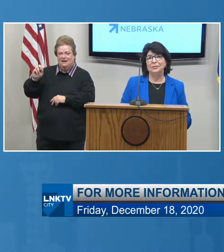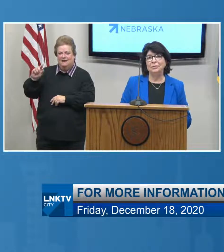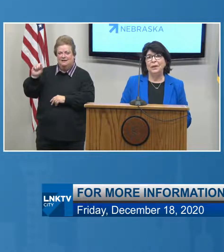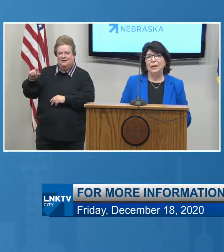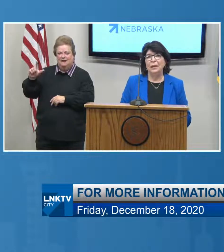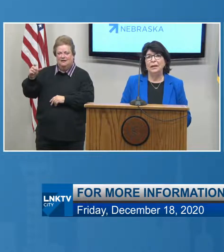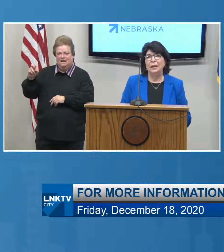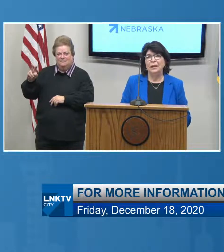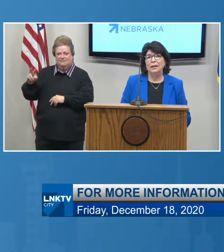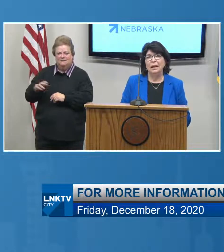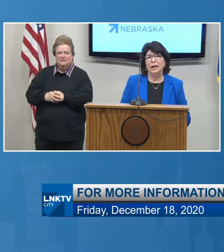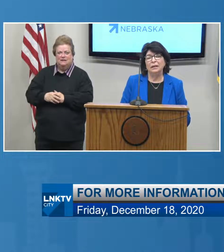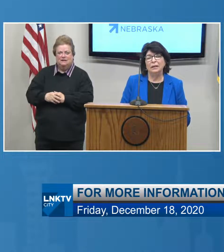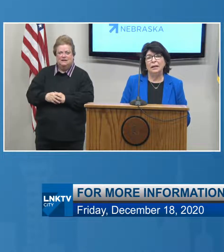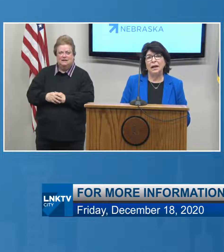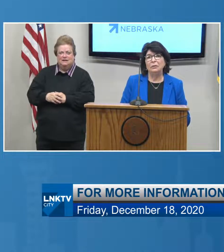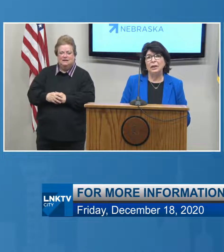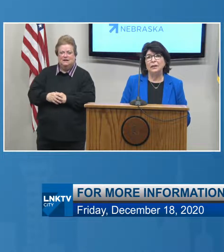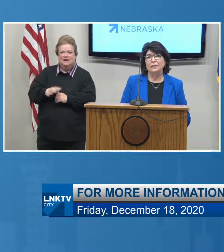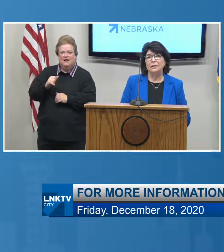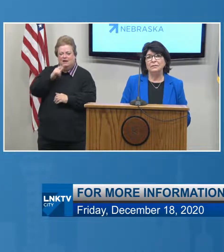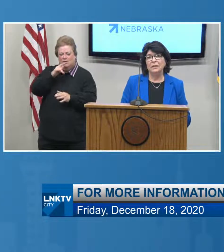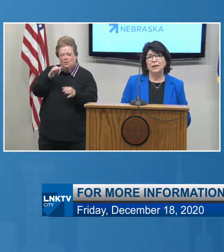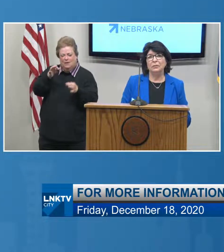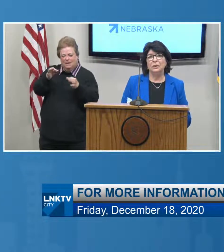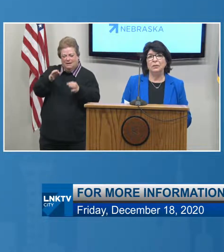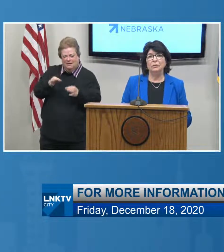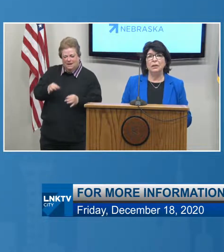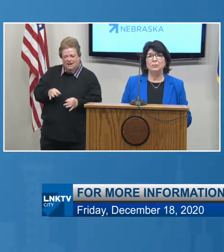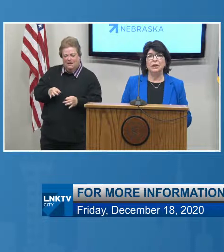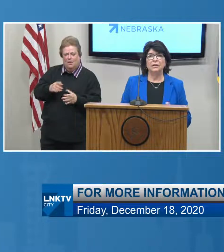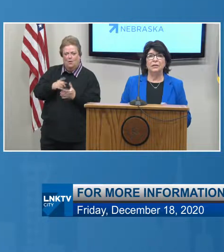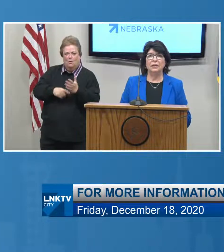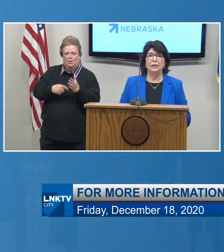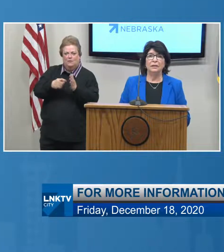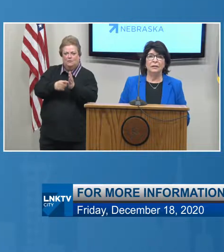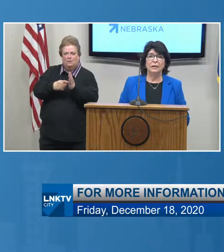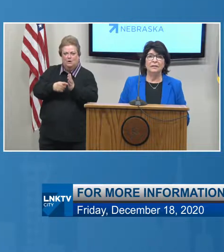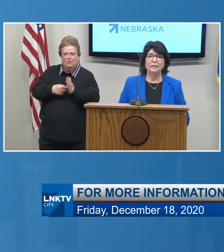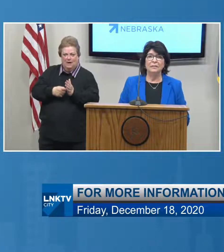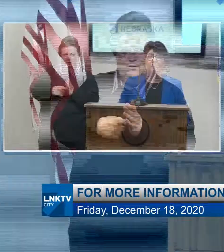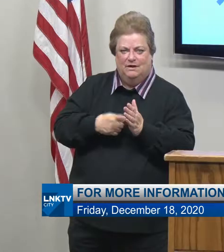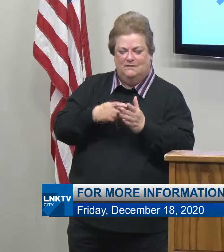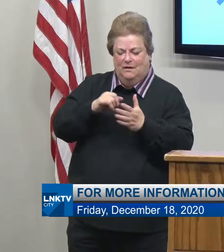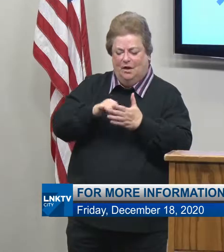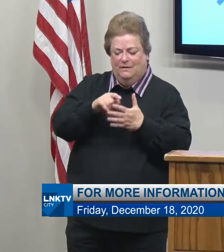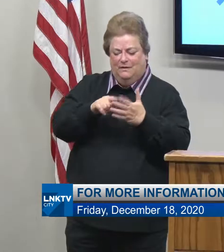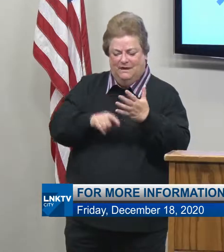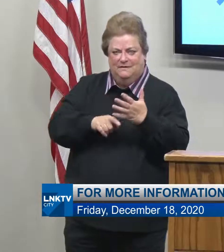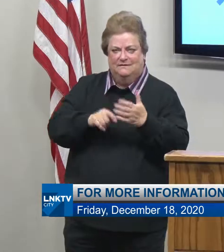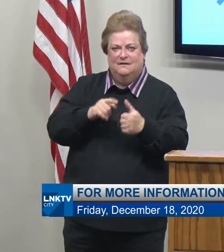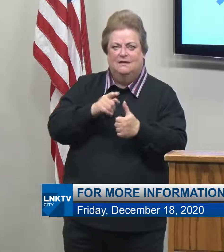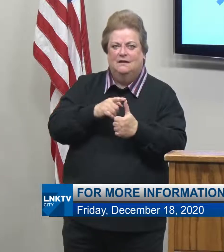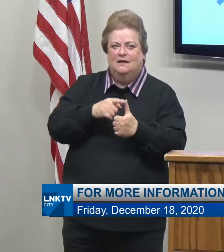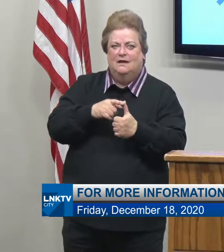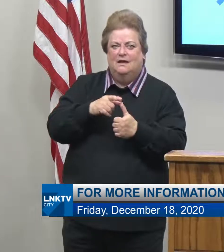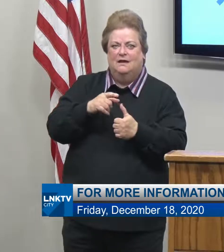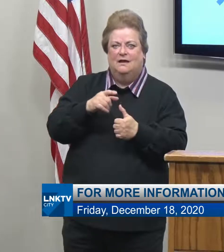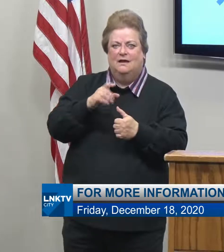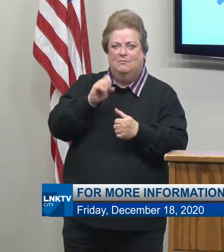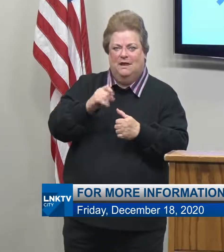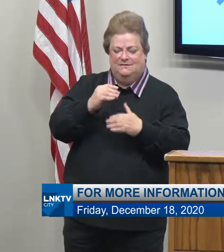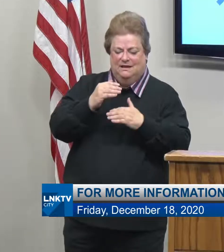covid.lincoln.ne.gov. And the outlines of the following requirements are this. Occupancy is limited